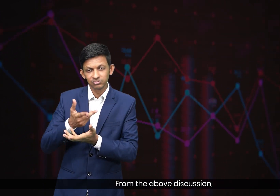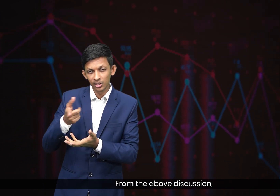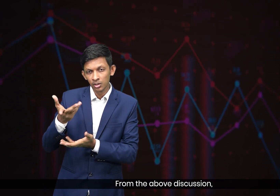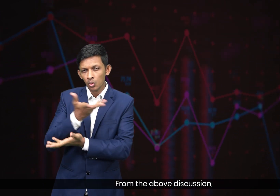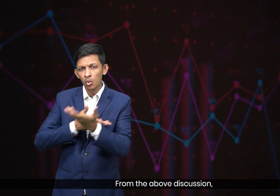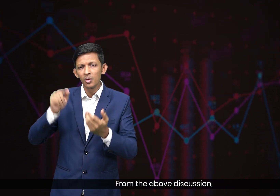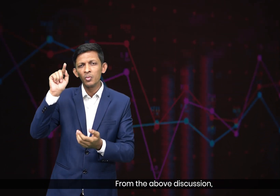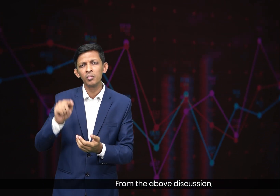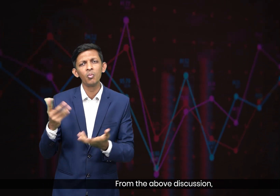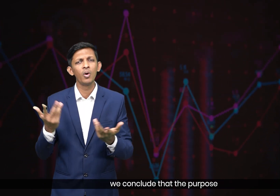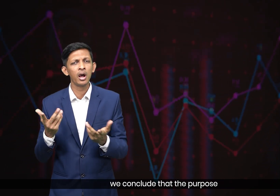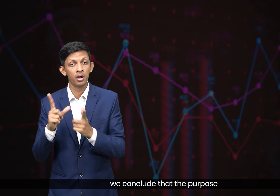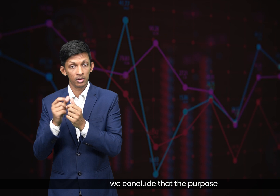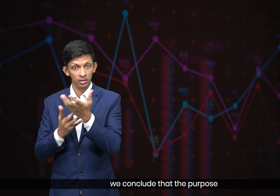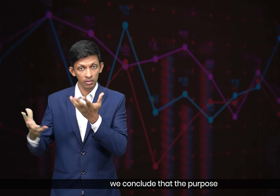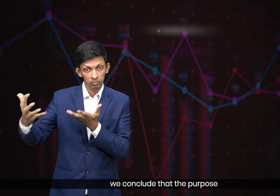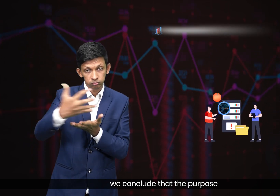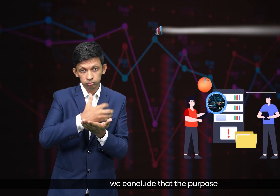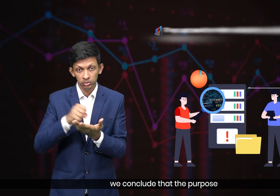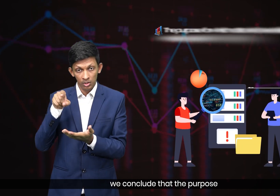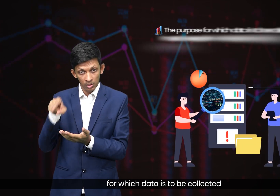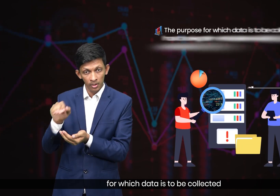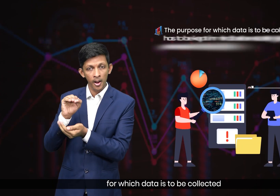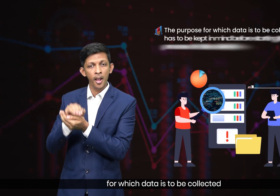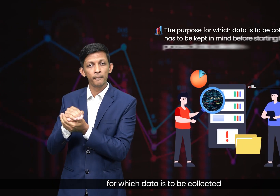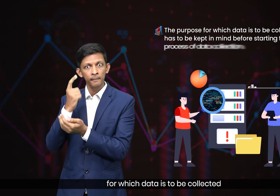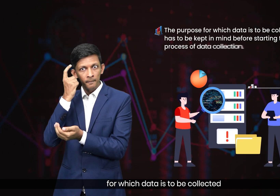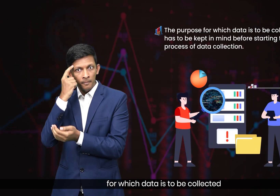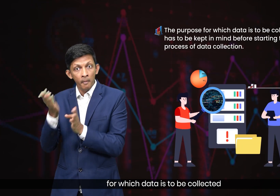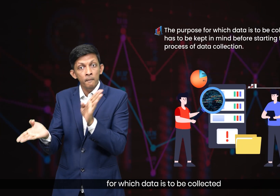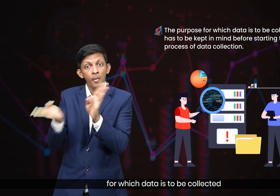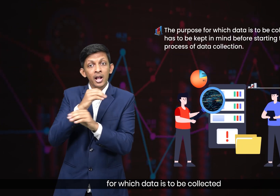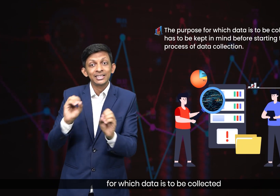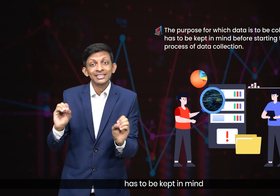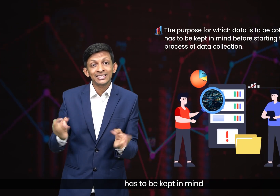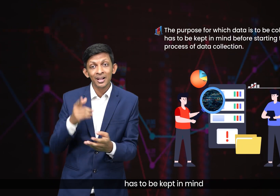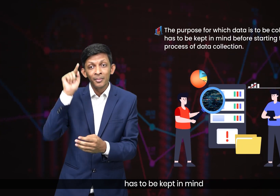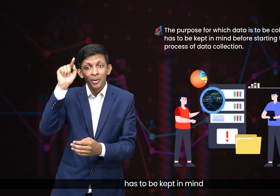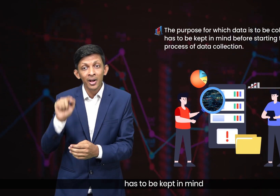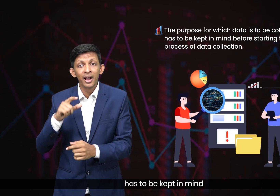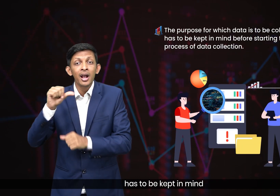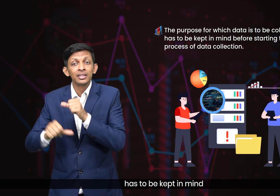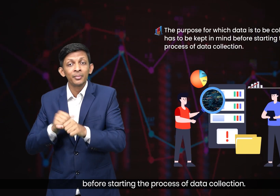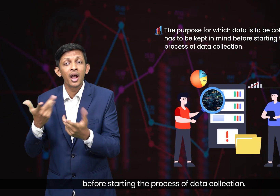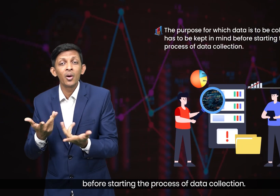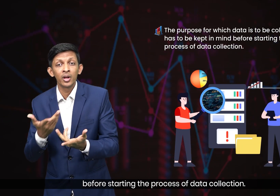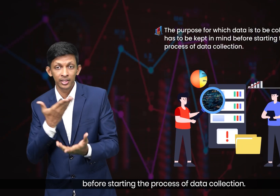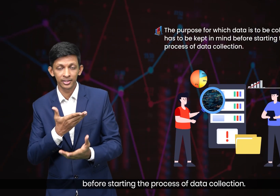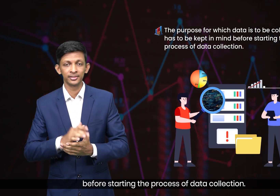above discussion, we conclude that the purpose for which data is to be collected has to be kept in mind before starting the process